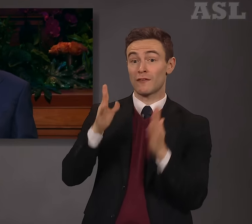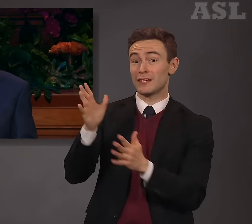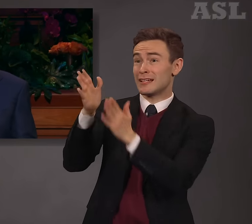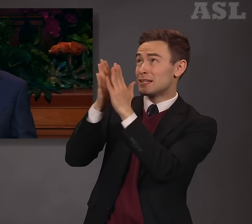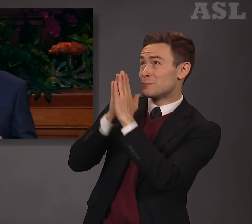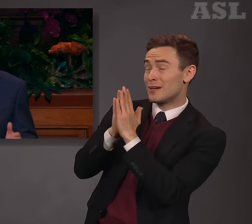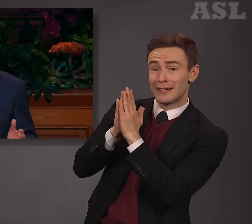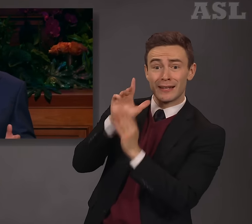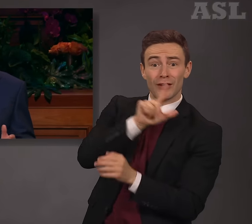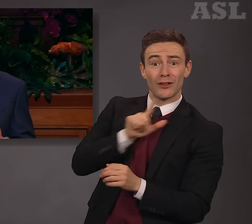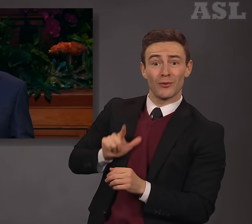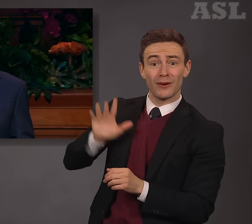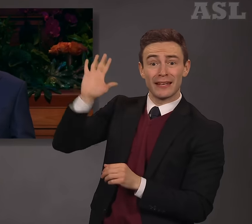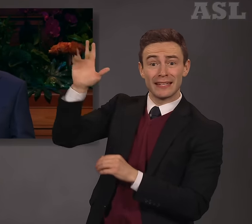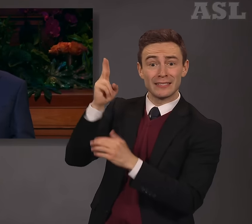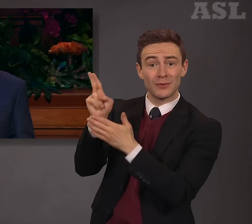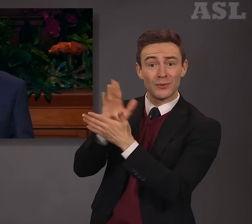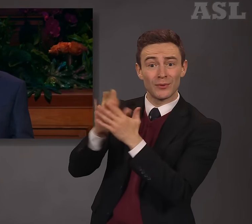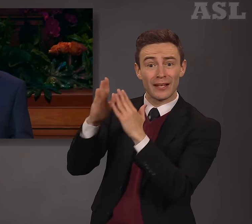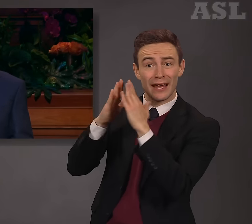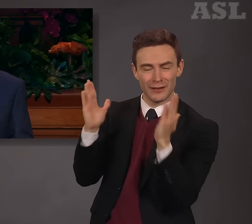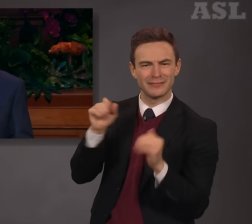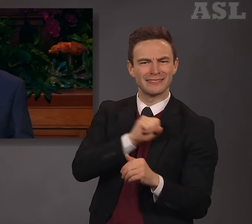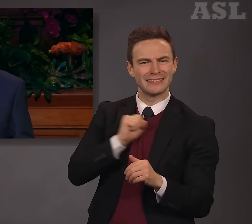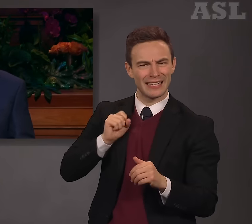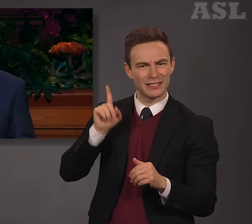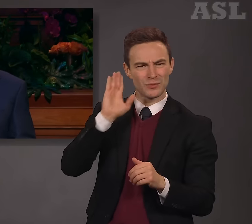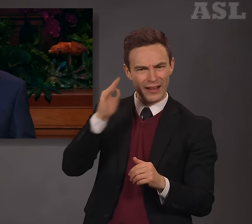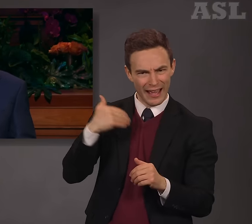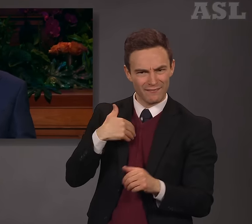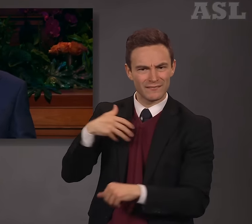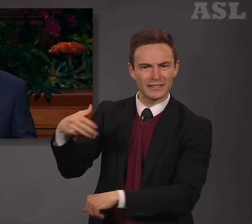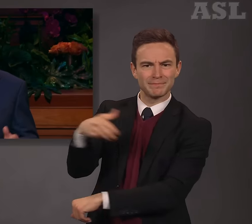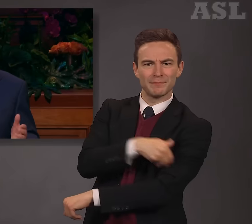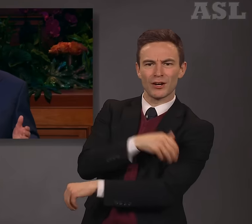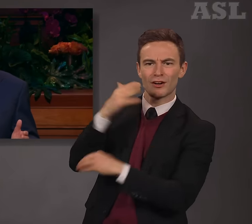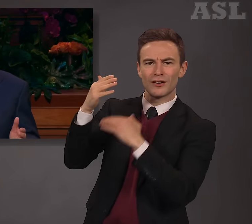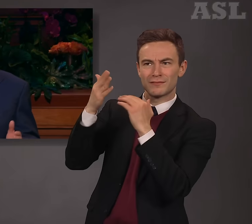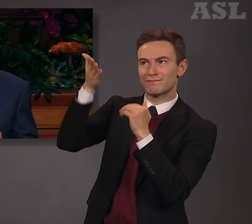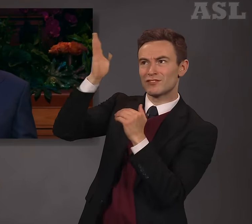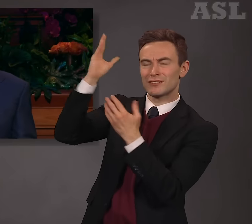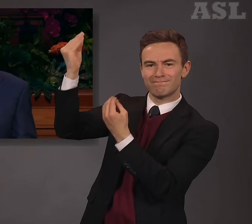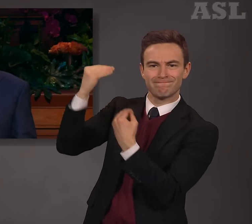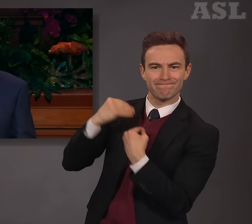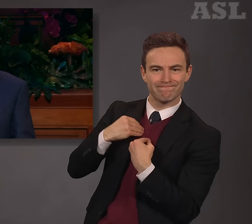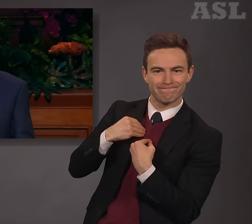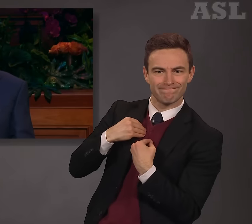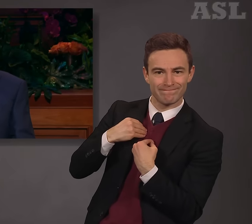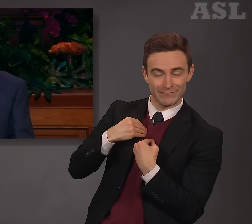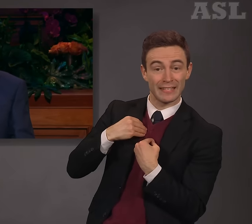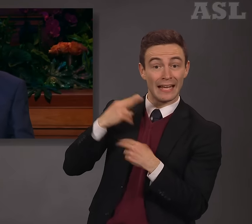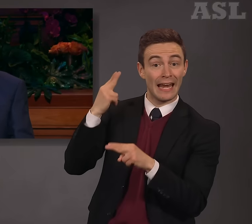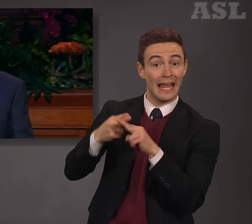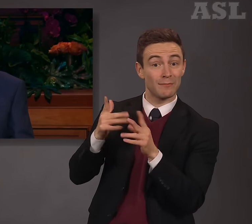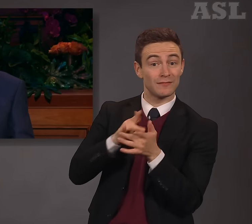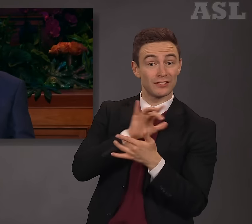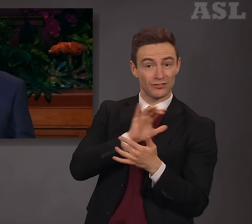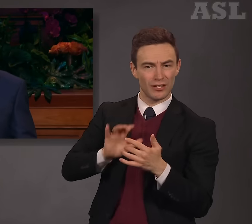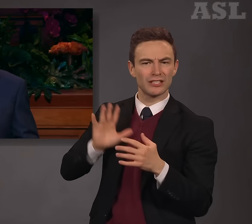house, the saints would be armed with the power of God, that the name of Jesus Christ would be upon